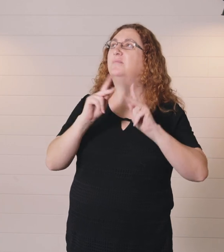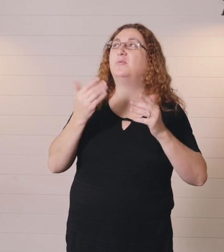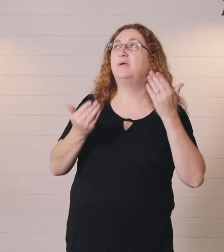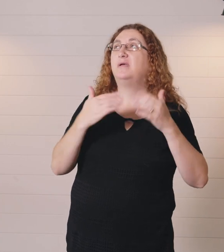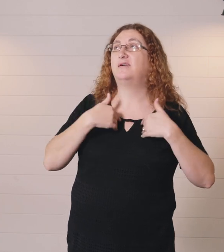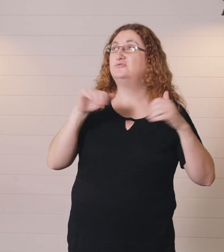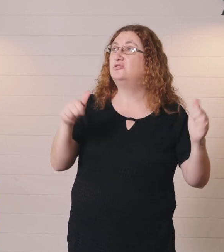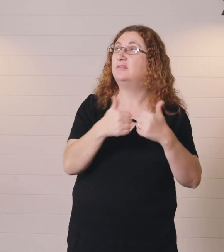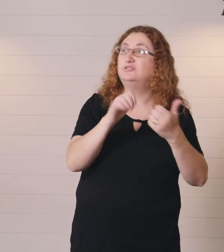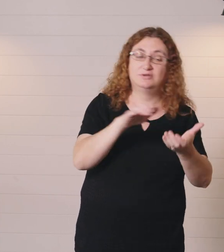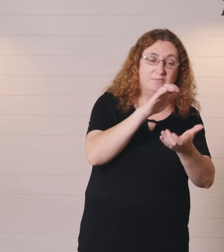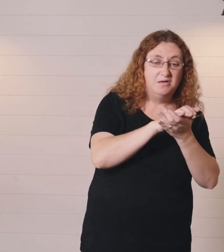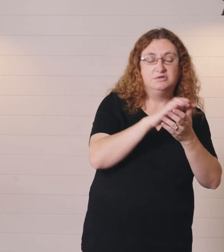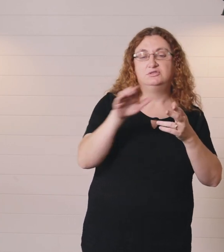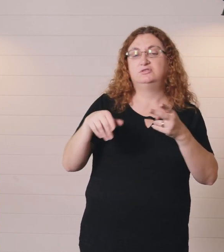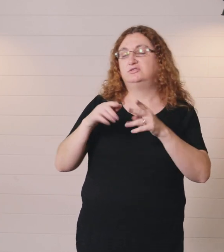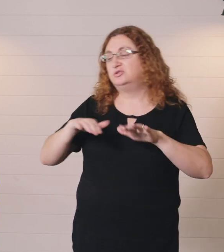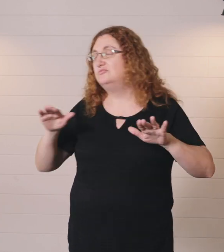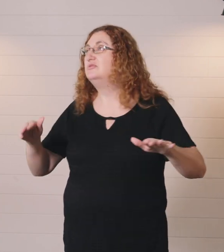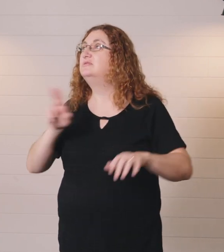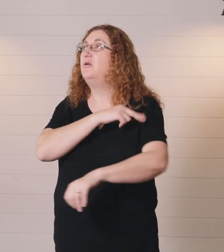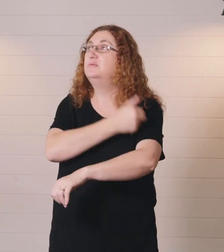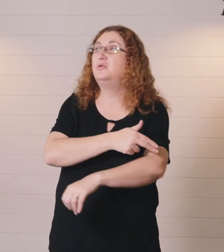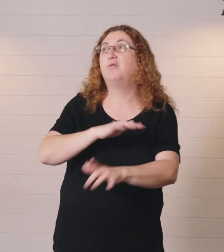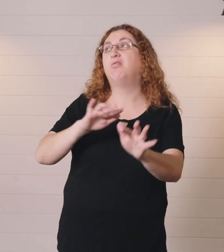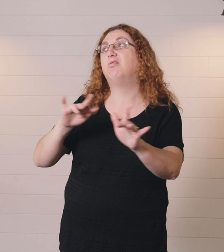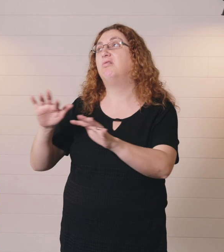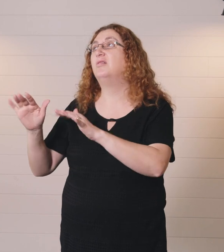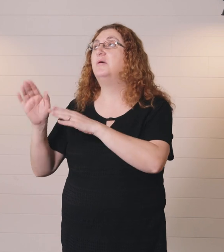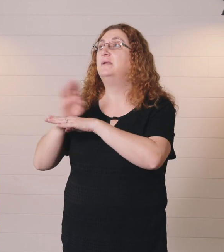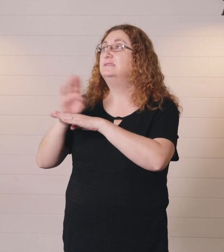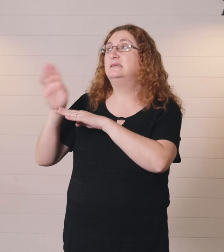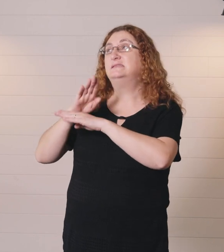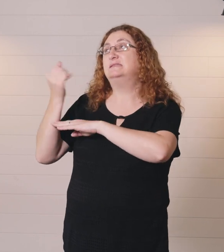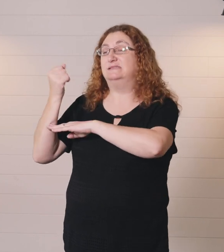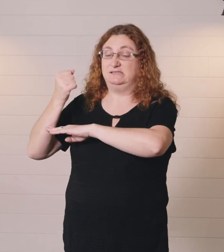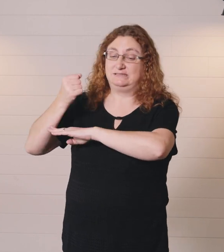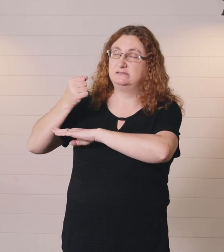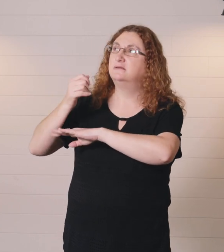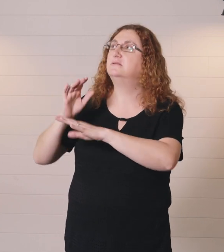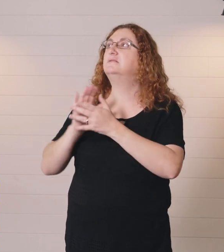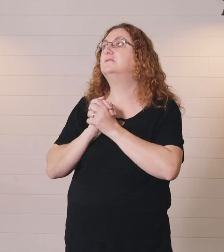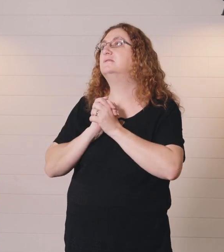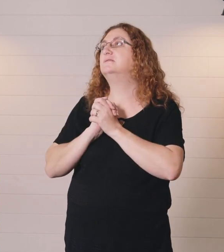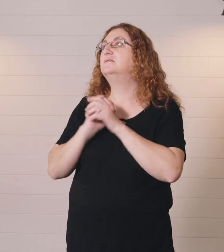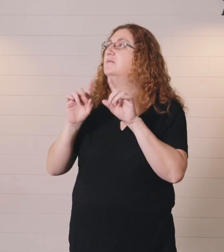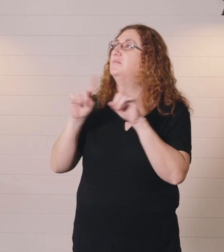now. Challenges in their marriages, children in hospital, businesses that are not doing